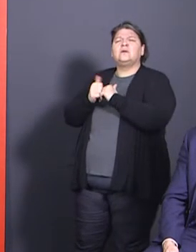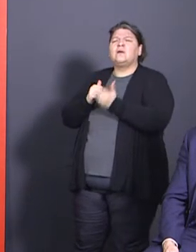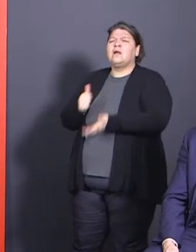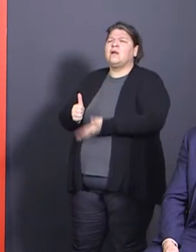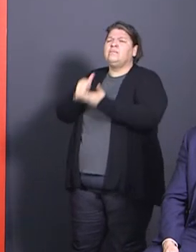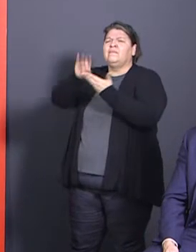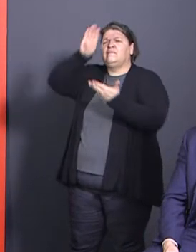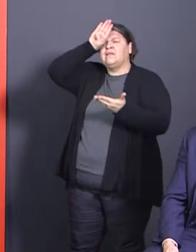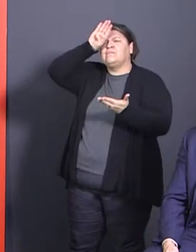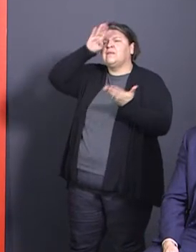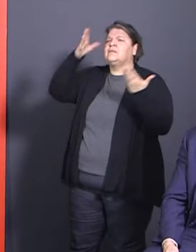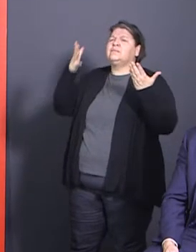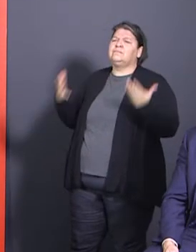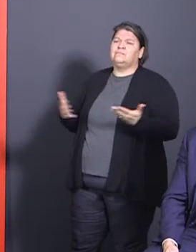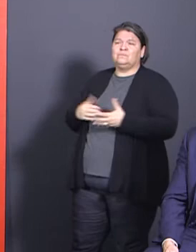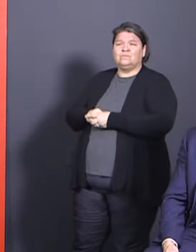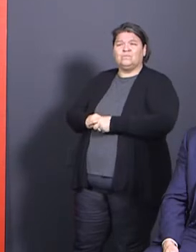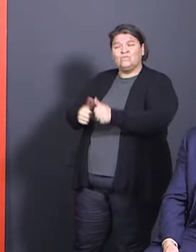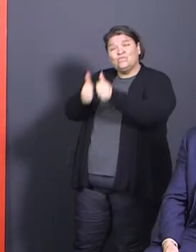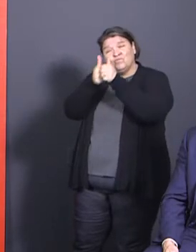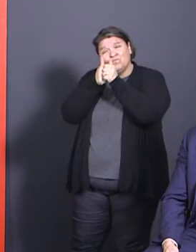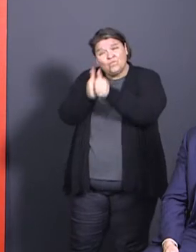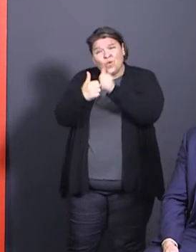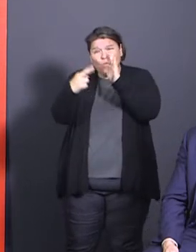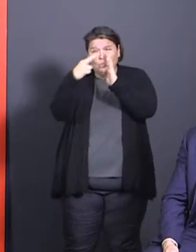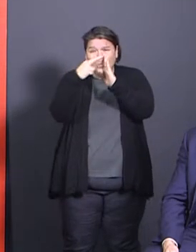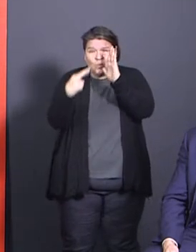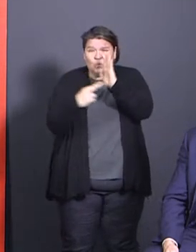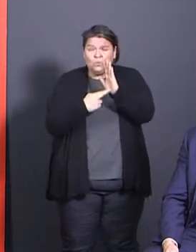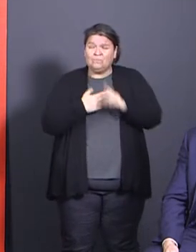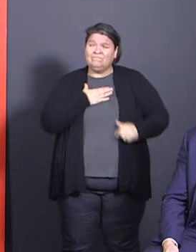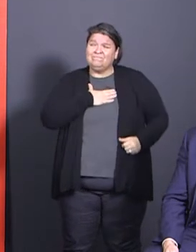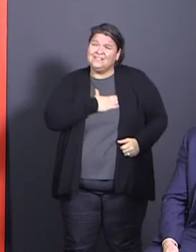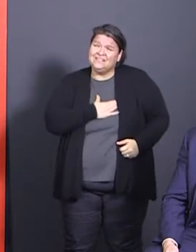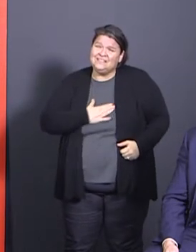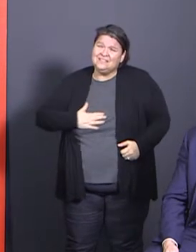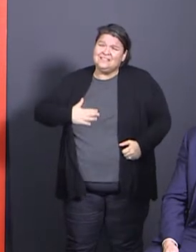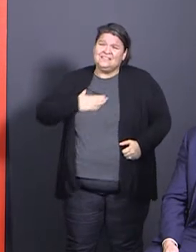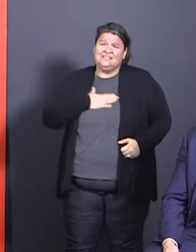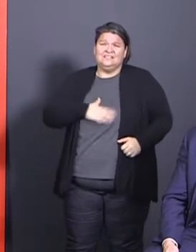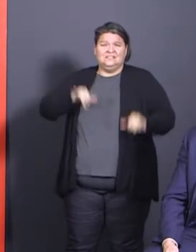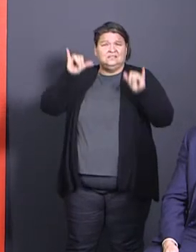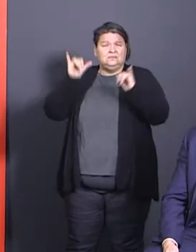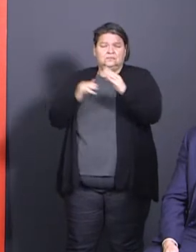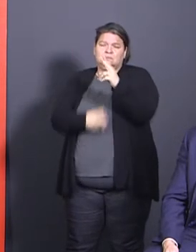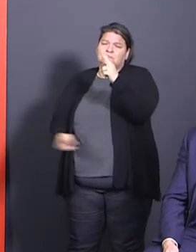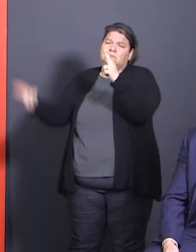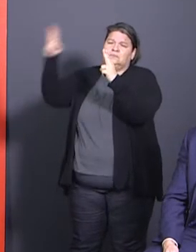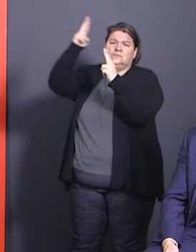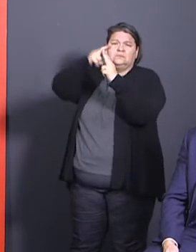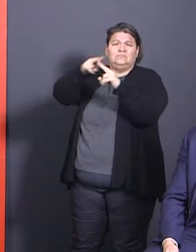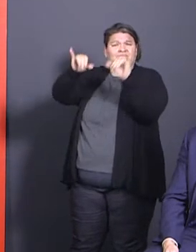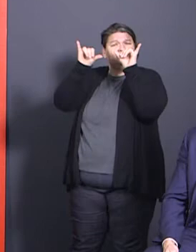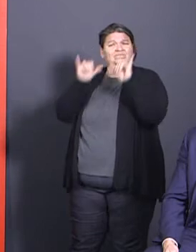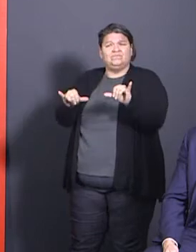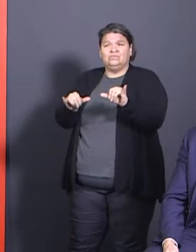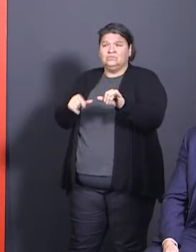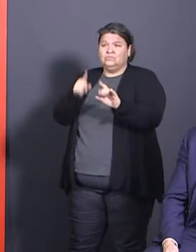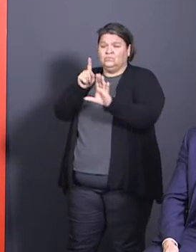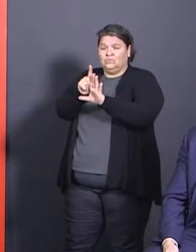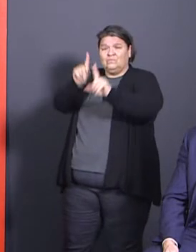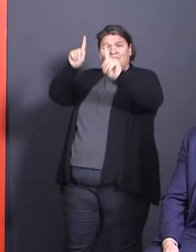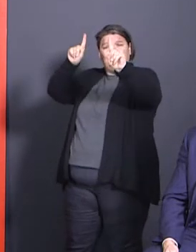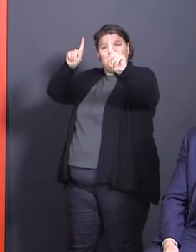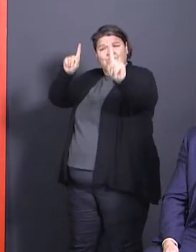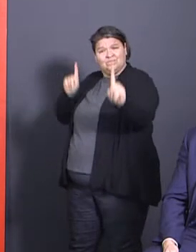guidelines. If they would follow the guidelines, that would be the first and foremost an important thing for us. Social distancing